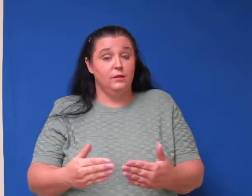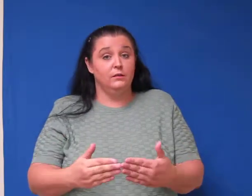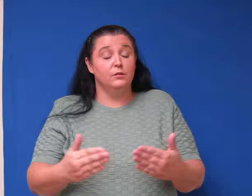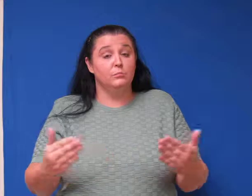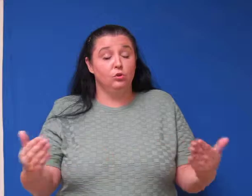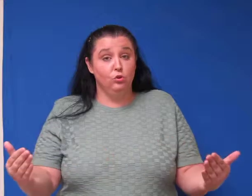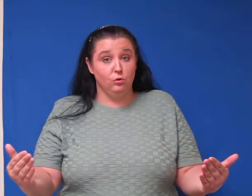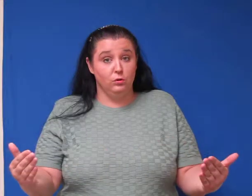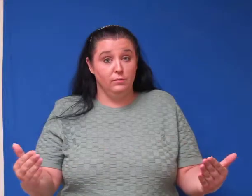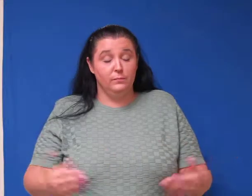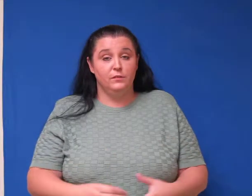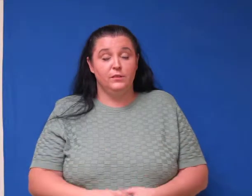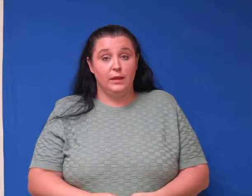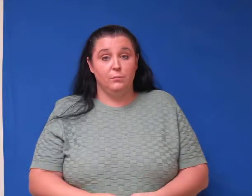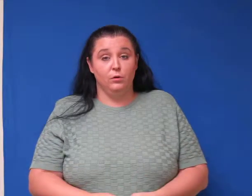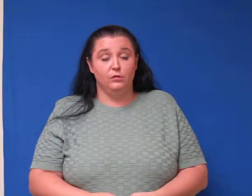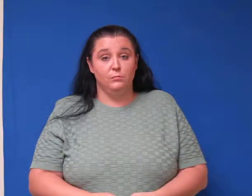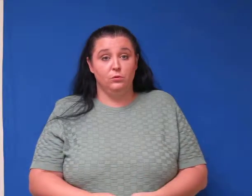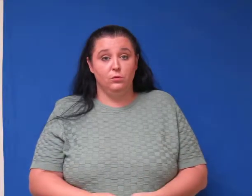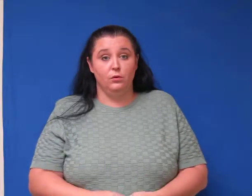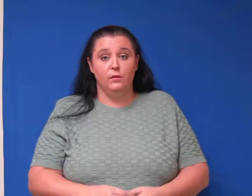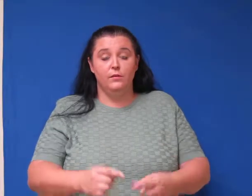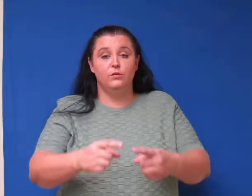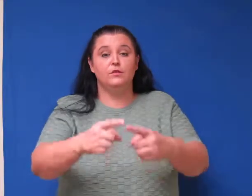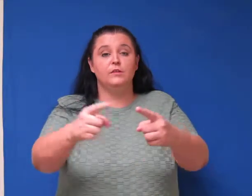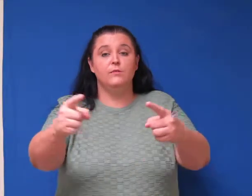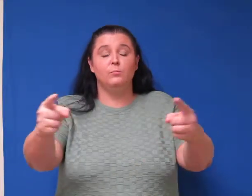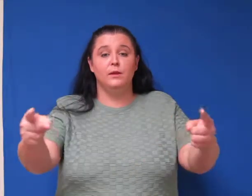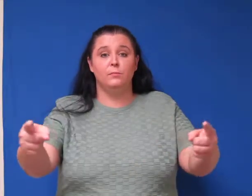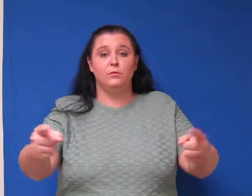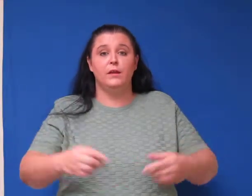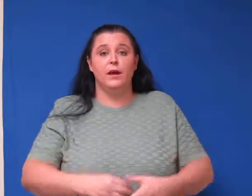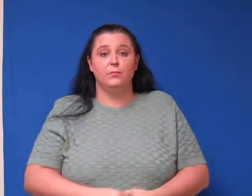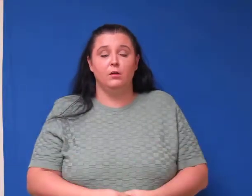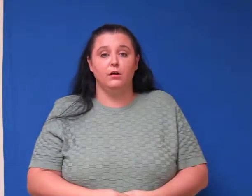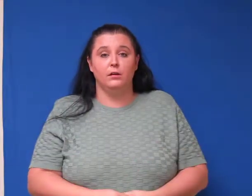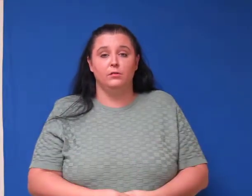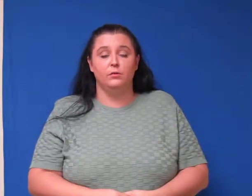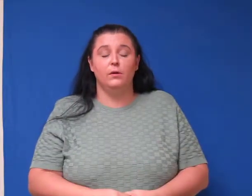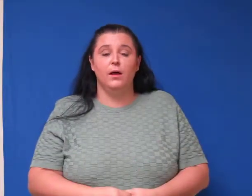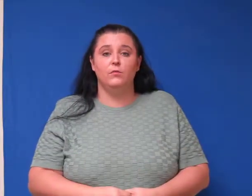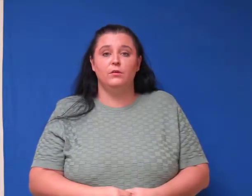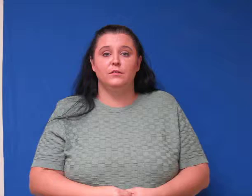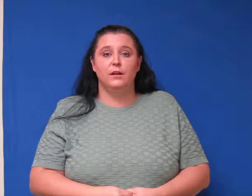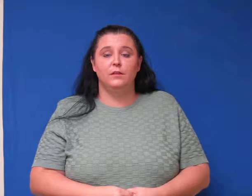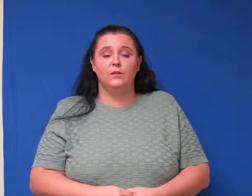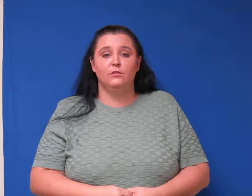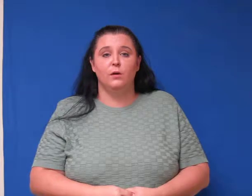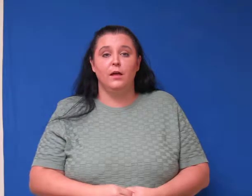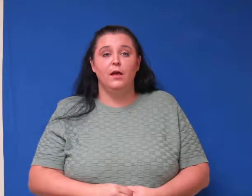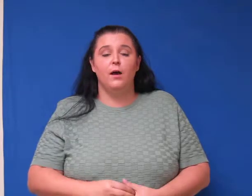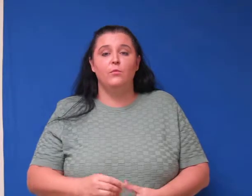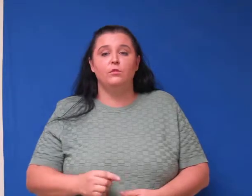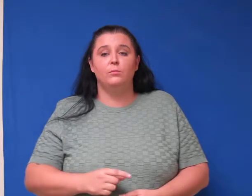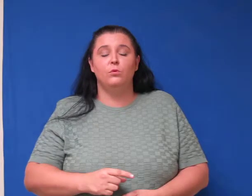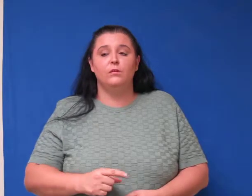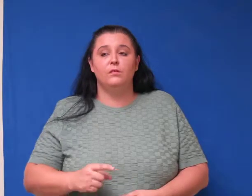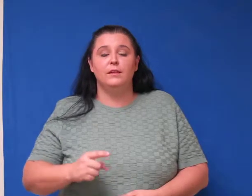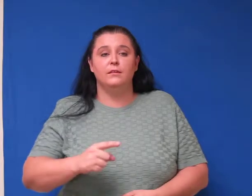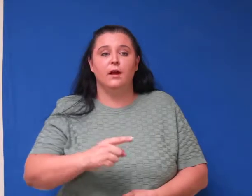is plural, second person plural, there's several people that I am talking to. I'm going to sign it this way. I'm going to point to the entire